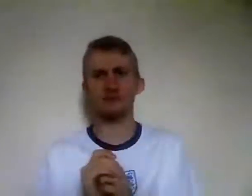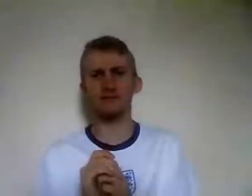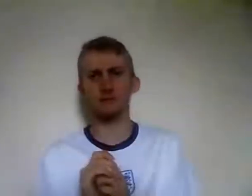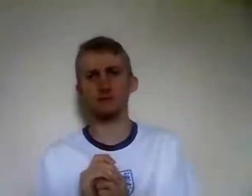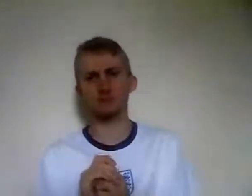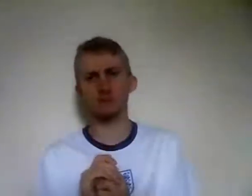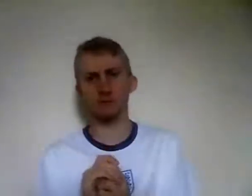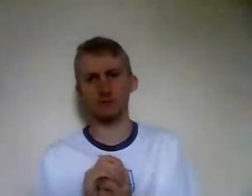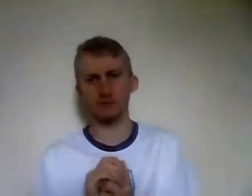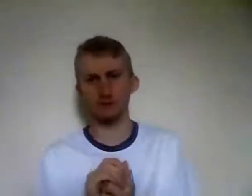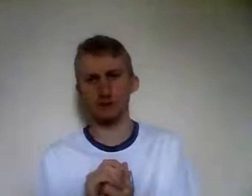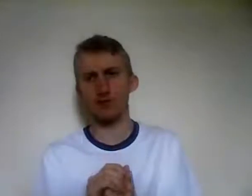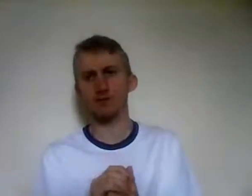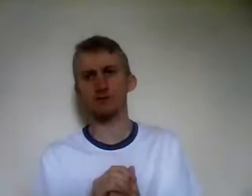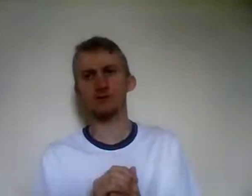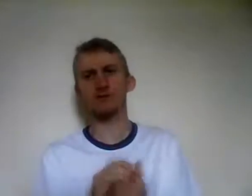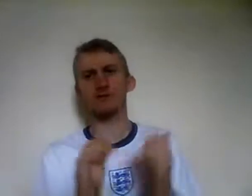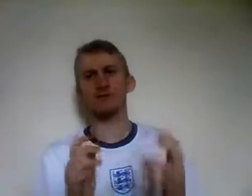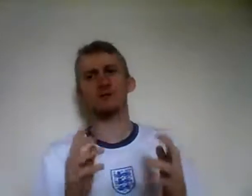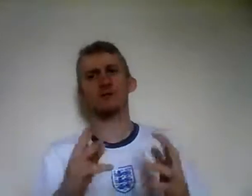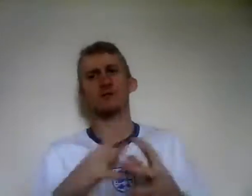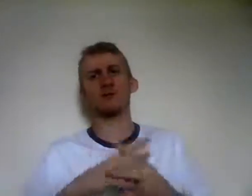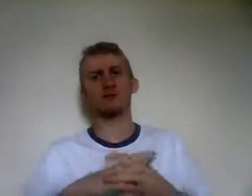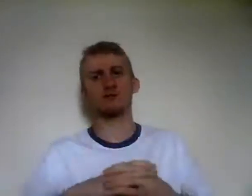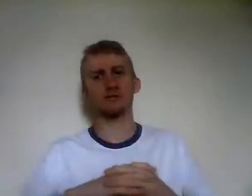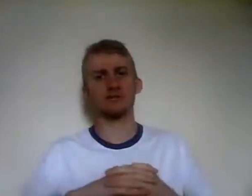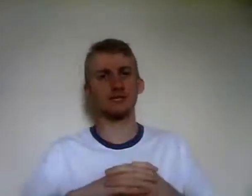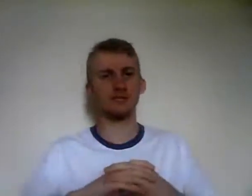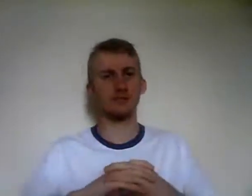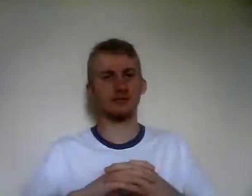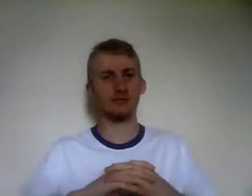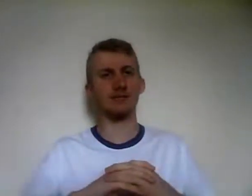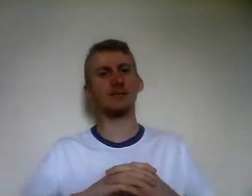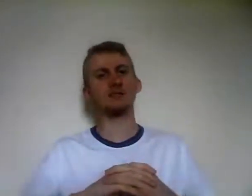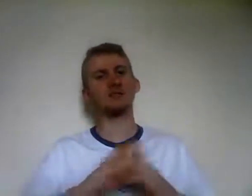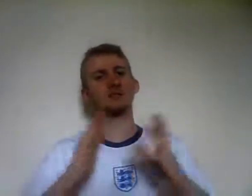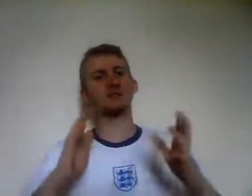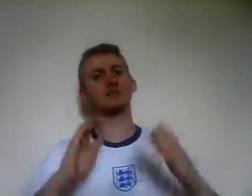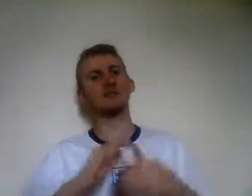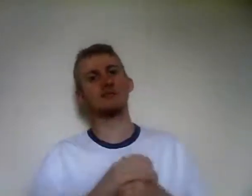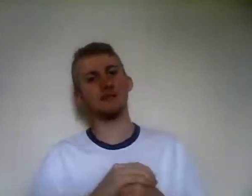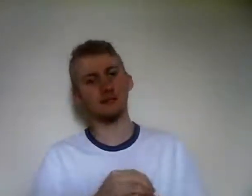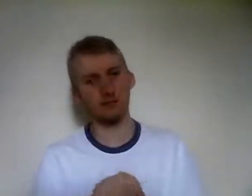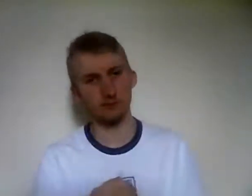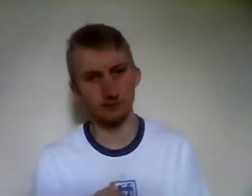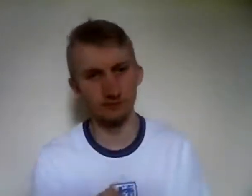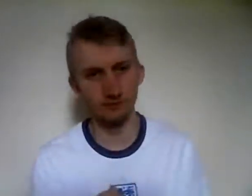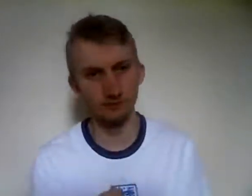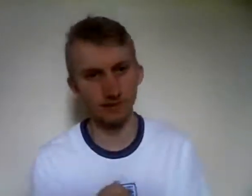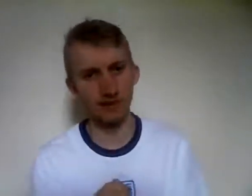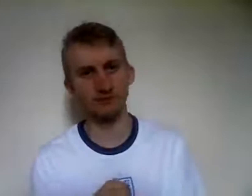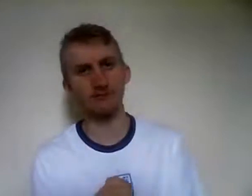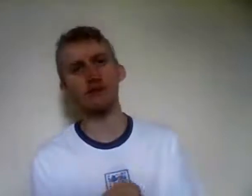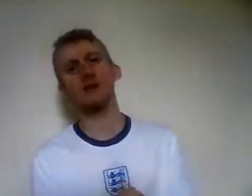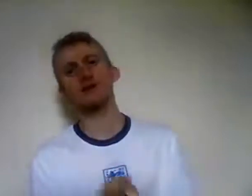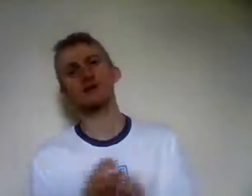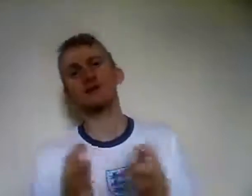run and the death of owner Bruce Winfield, Crawley didn't halt their progress in the league, as just 19 days after Winfield's death,